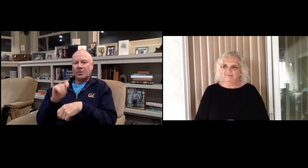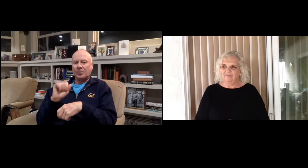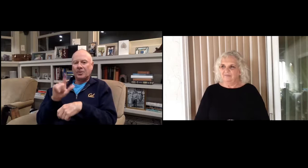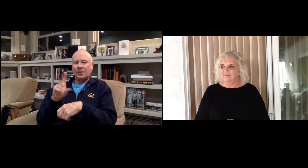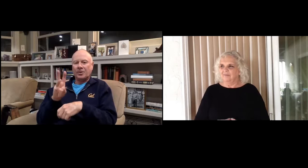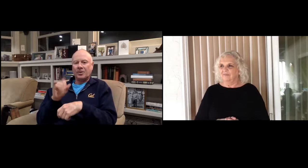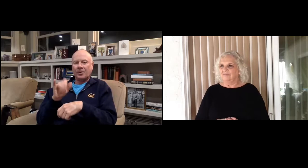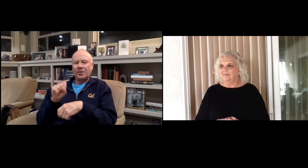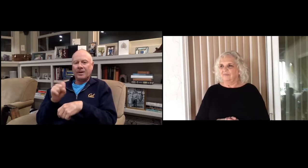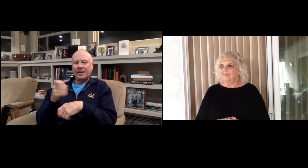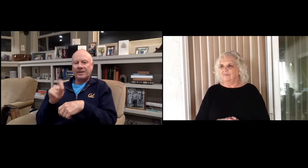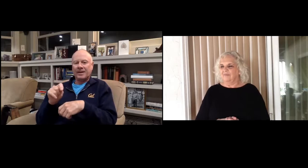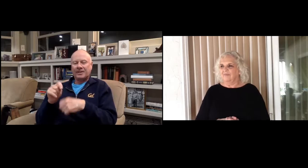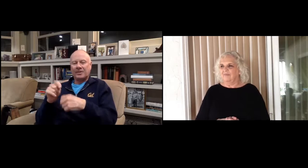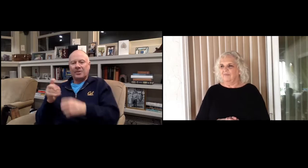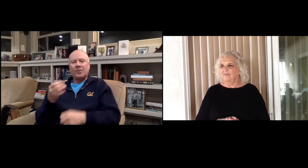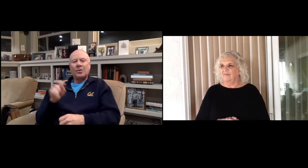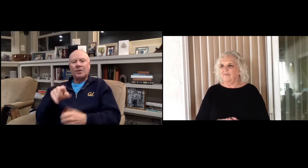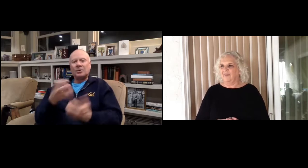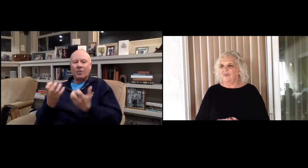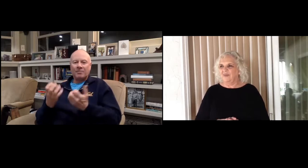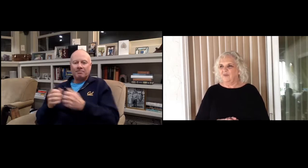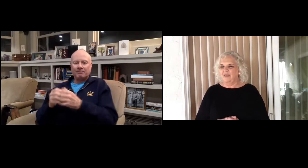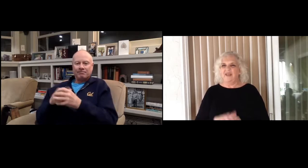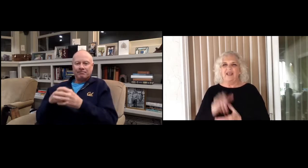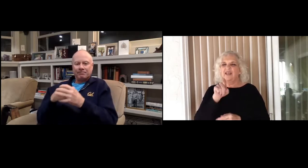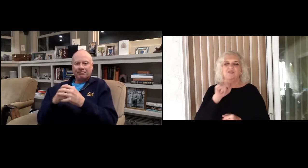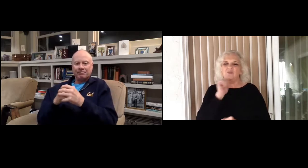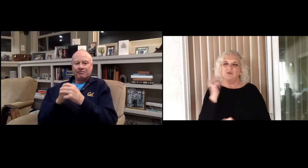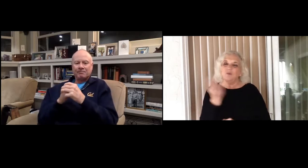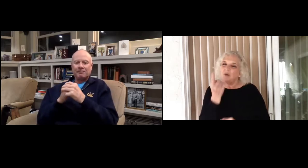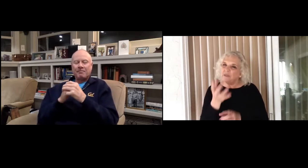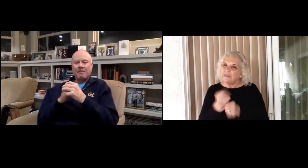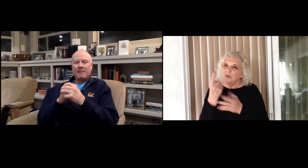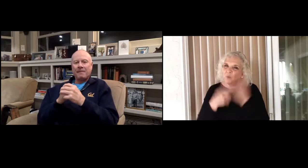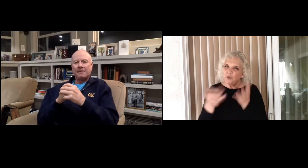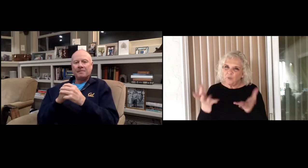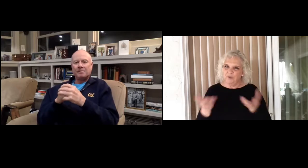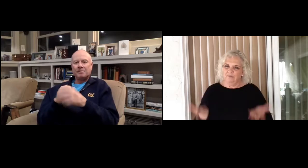You don't always get what you want.